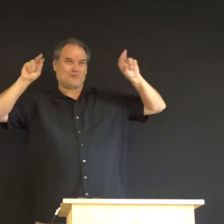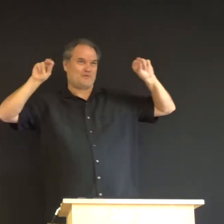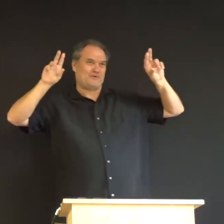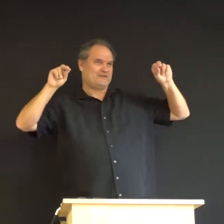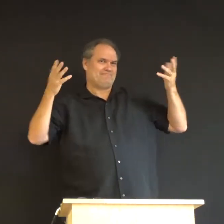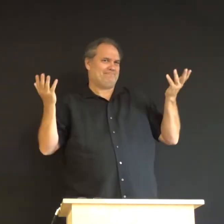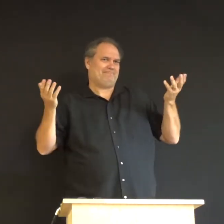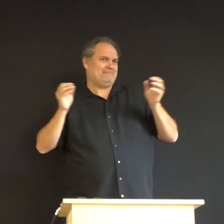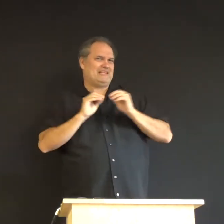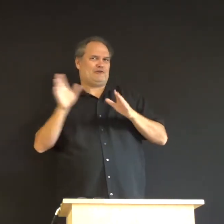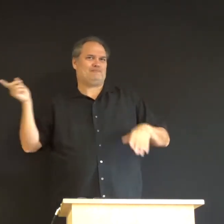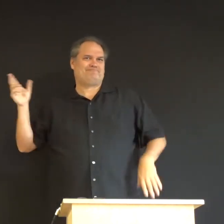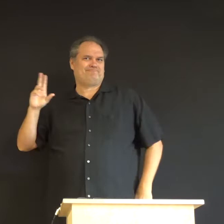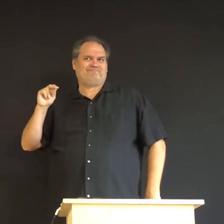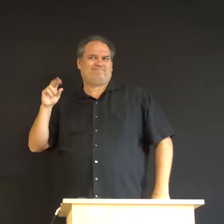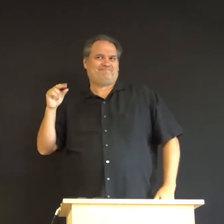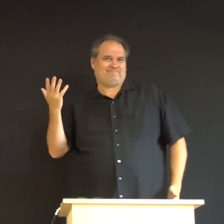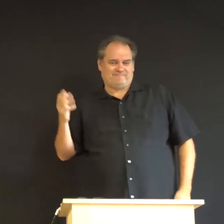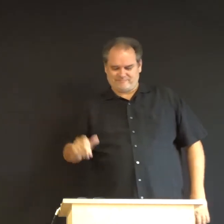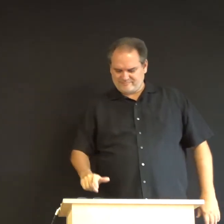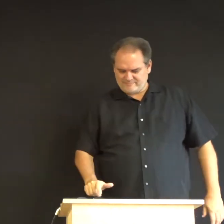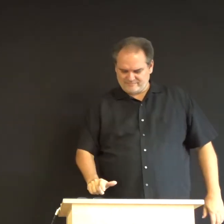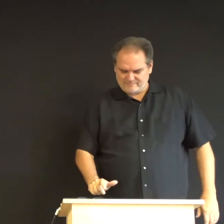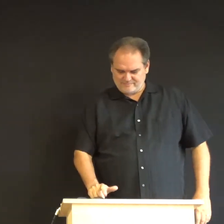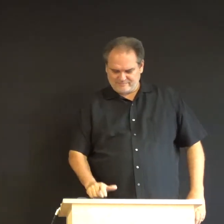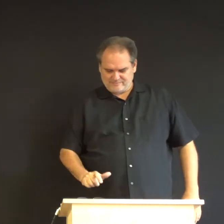Now, this is not what demons really look like.